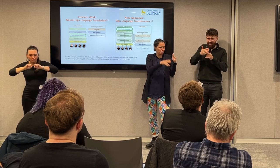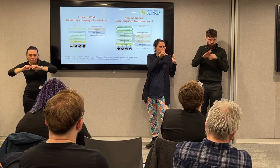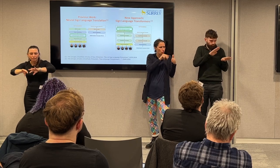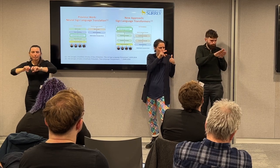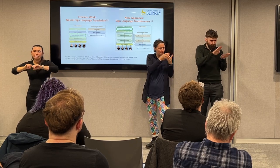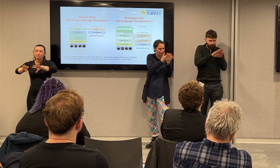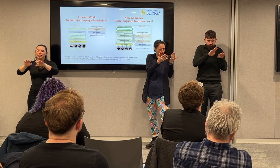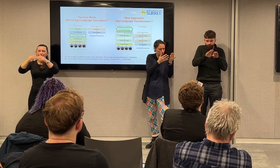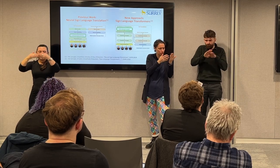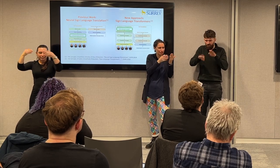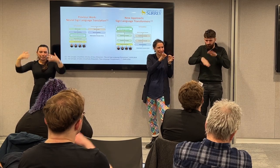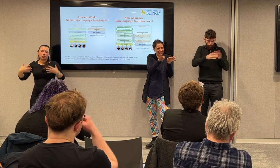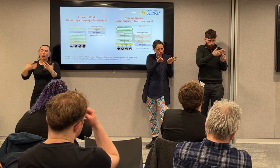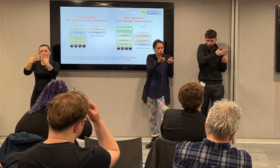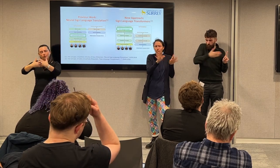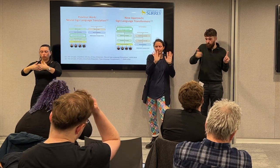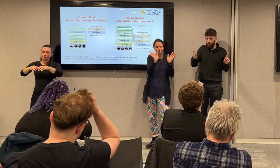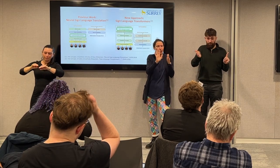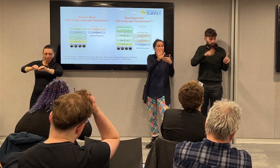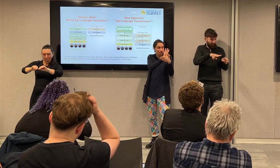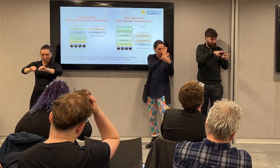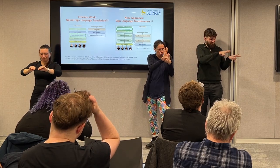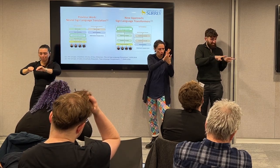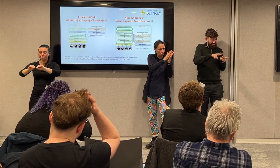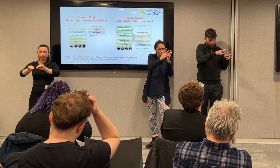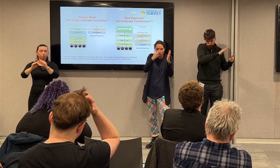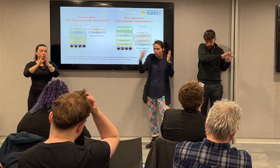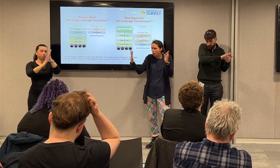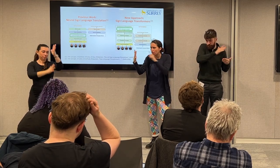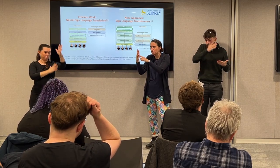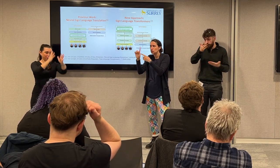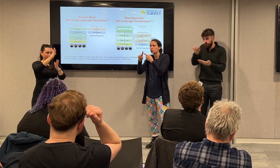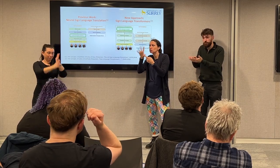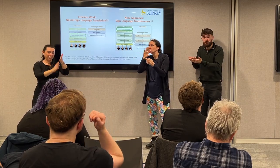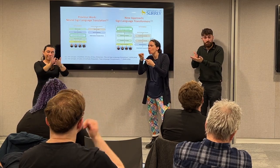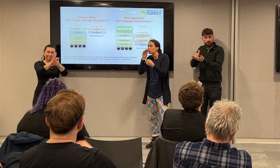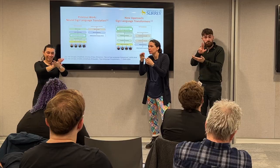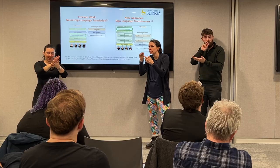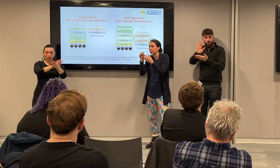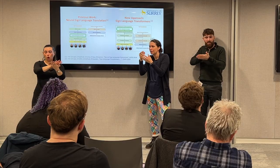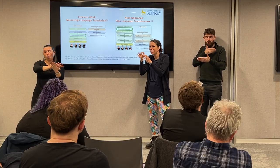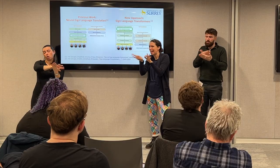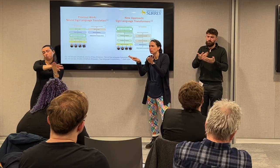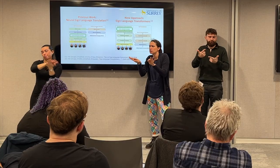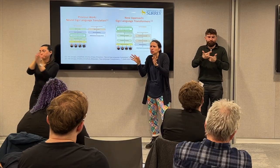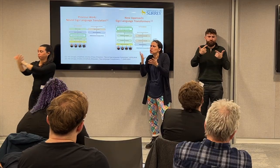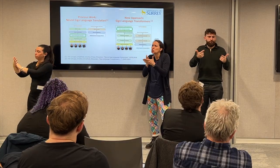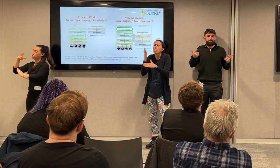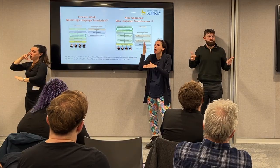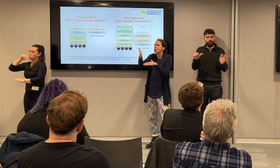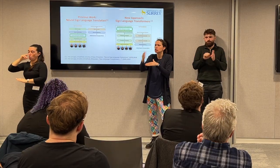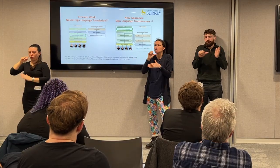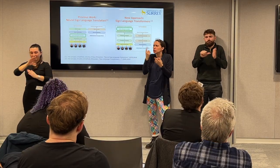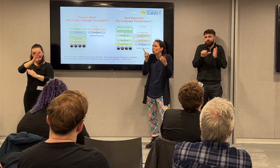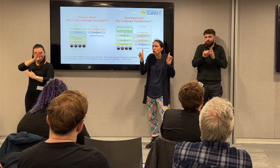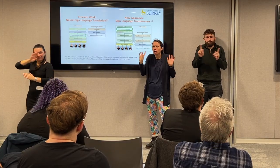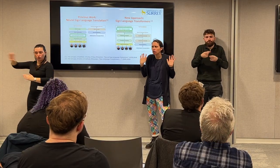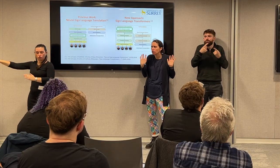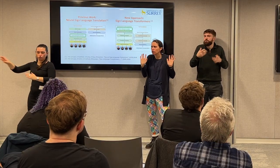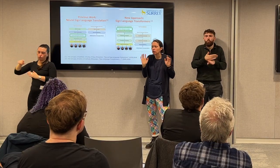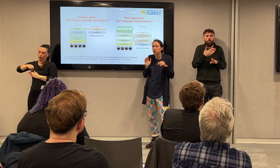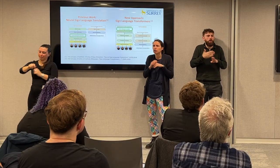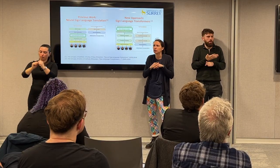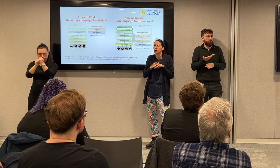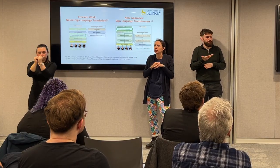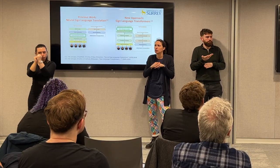language, from video all the way to spoken language, it's just too much, right? It doesn't work. And so typically